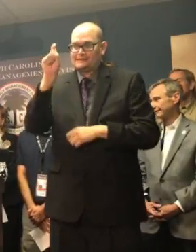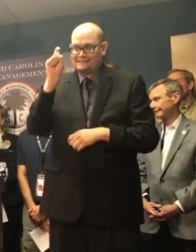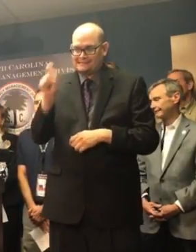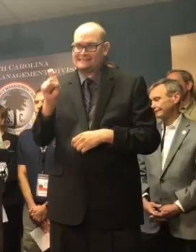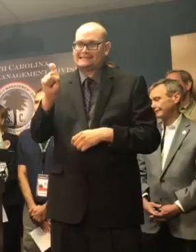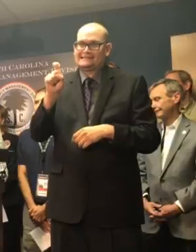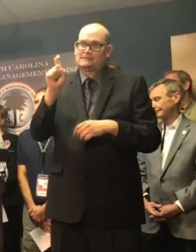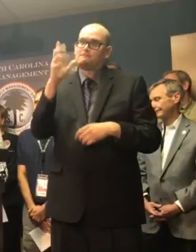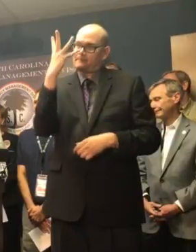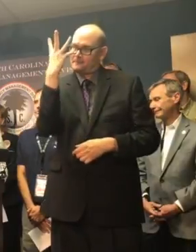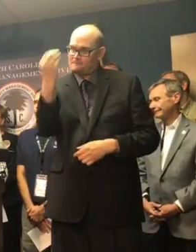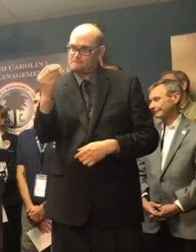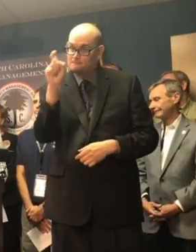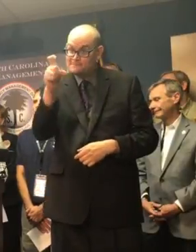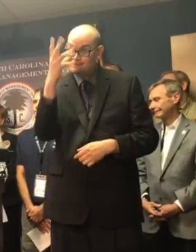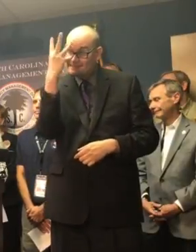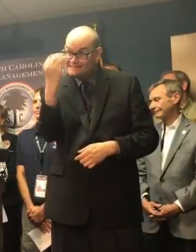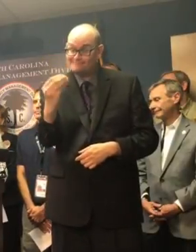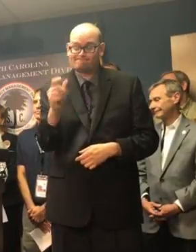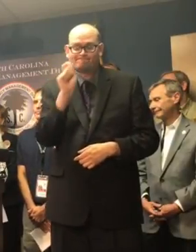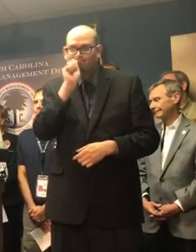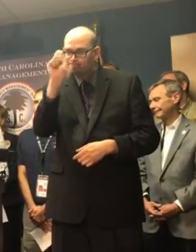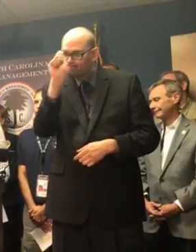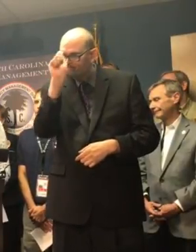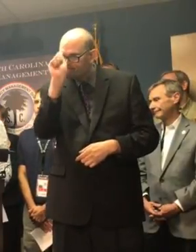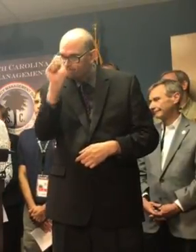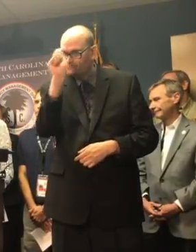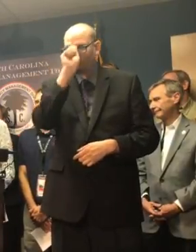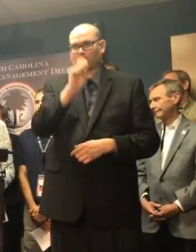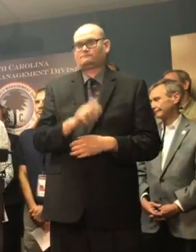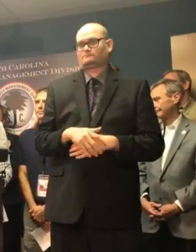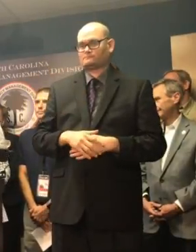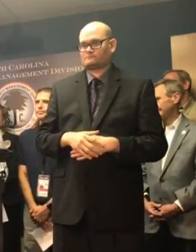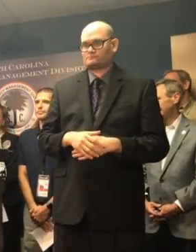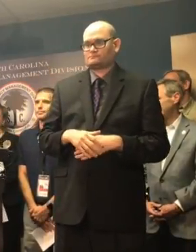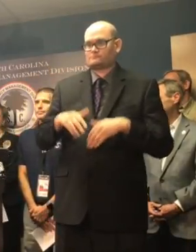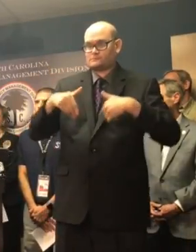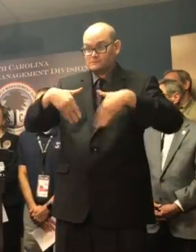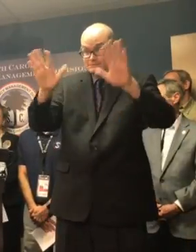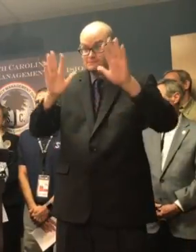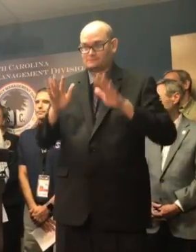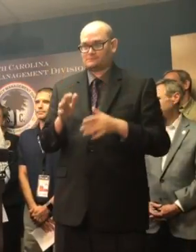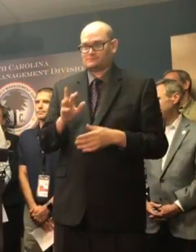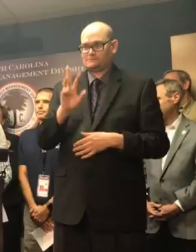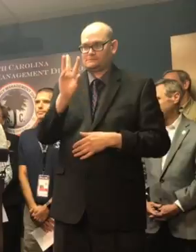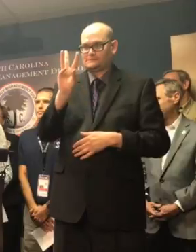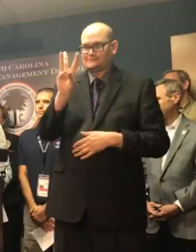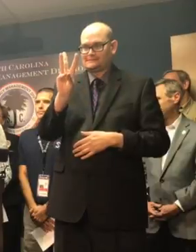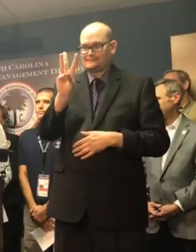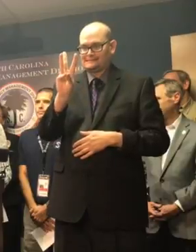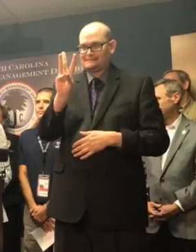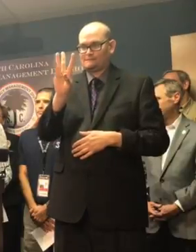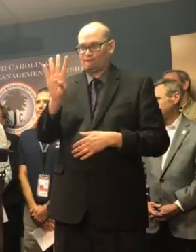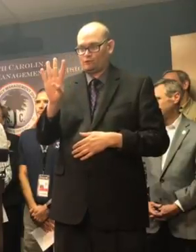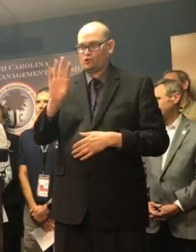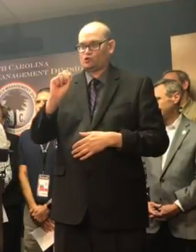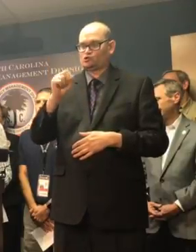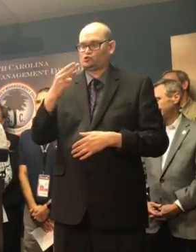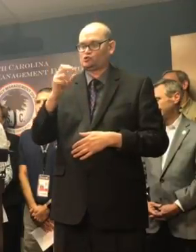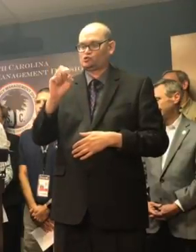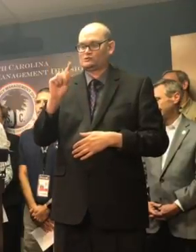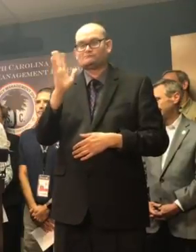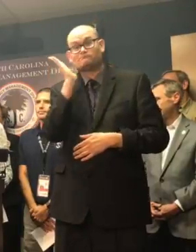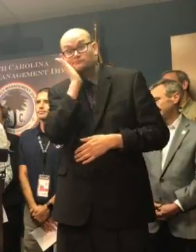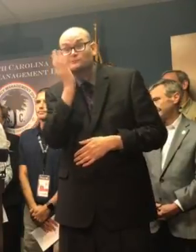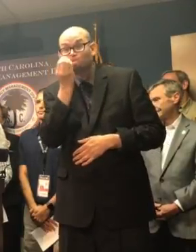we need to make sure that you're moving out, and you're moving out quickly. We do have now 64 shelters open. That's up from 38 this